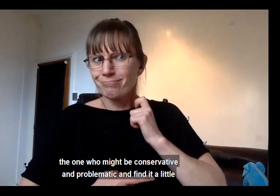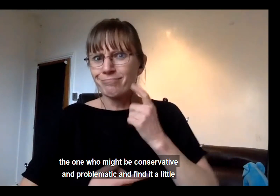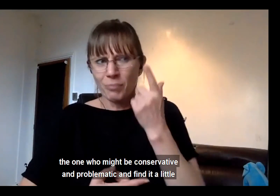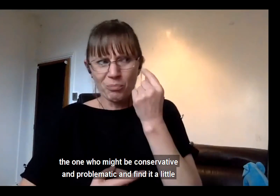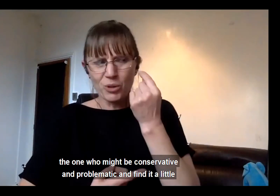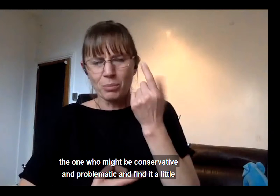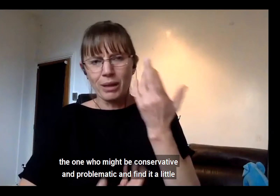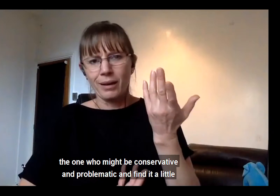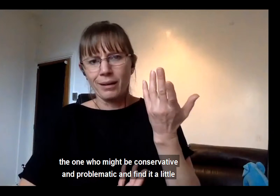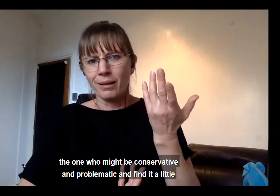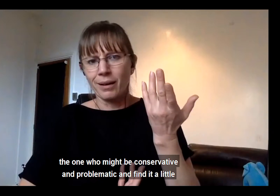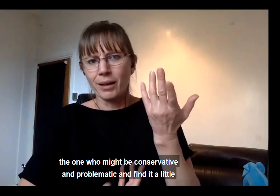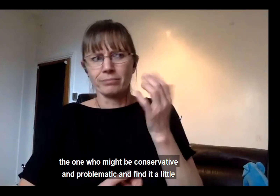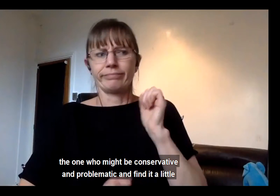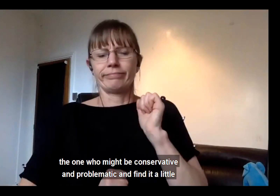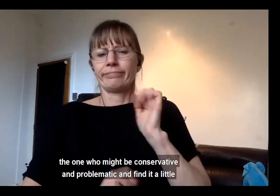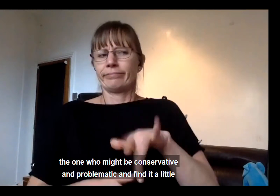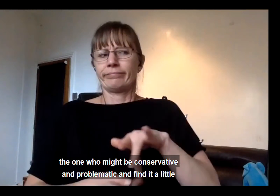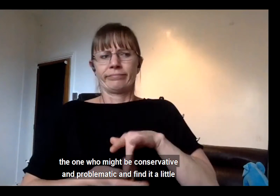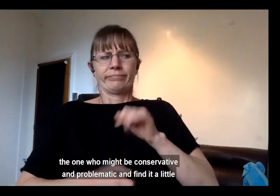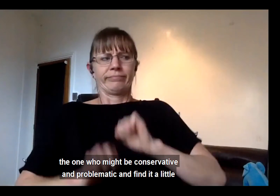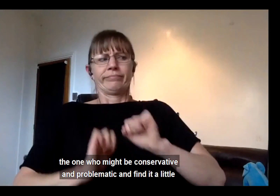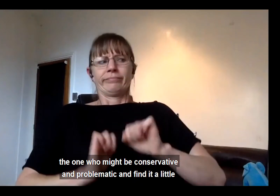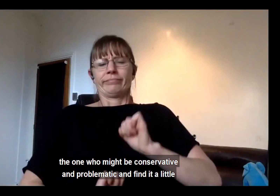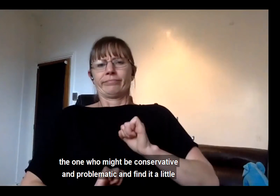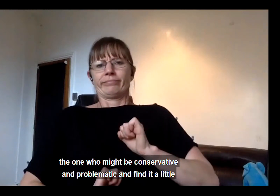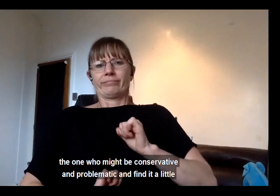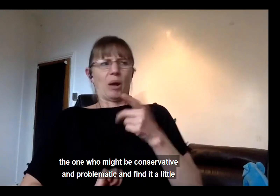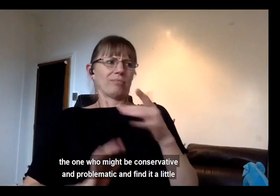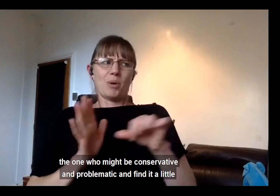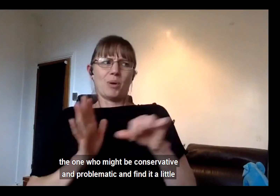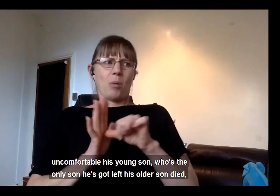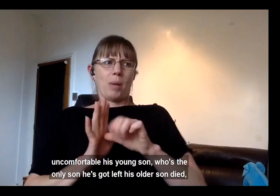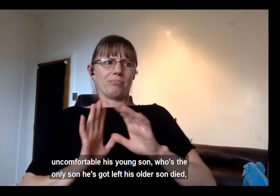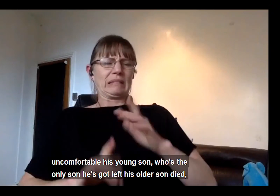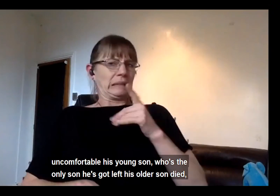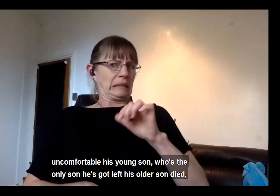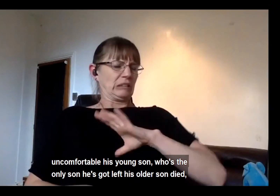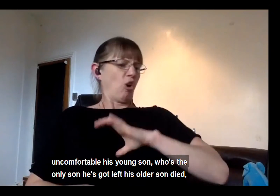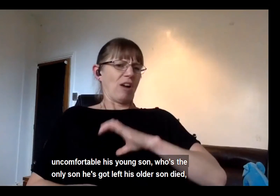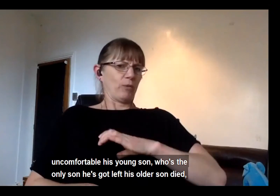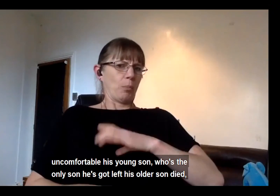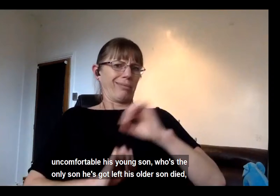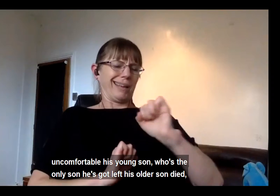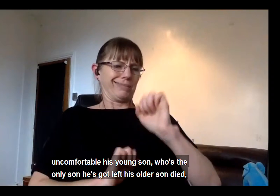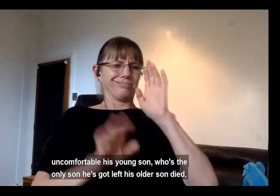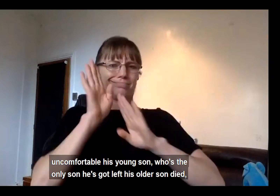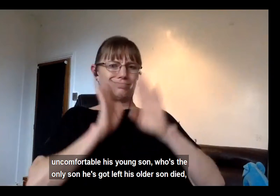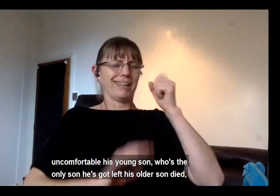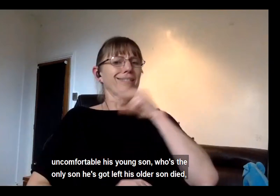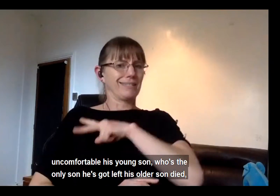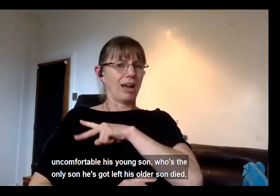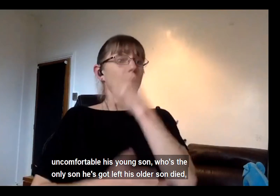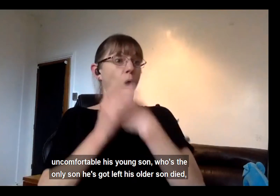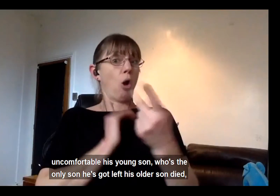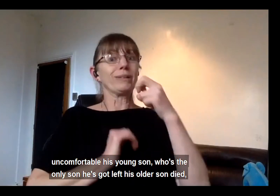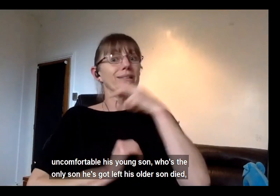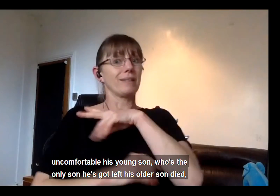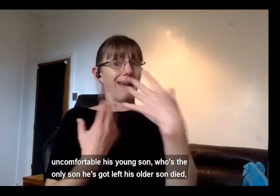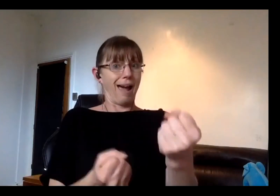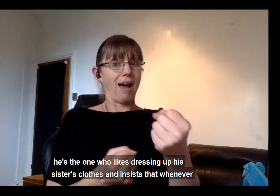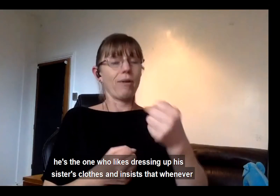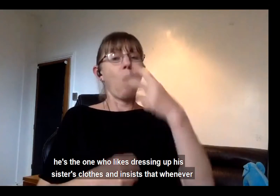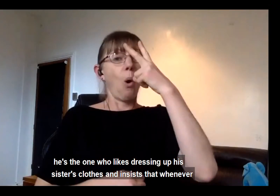be conservative and find it a little uncomfortable that his young son, who's the only son he's got left, his older